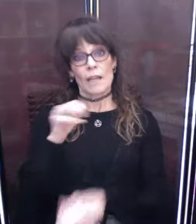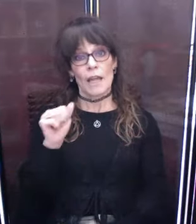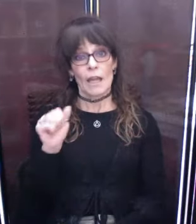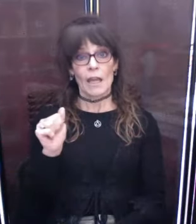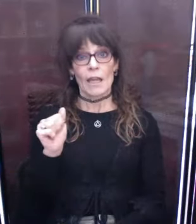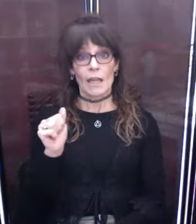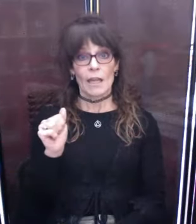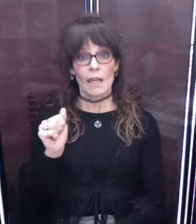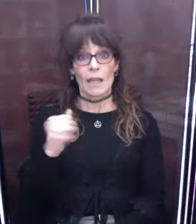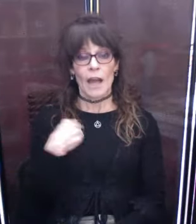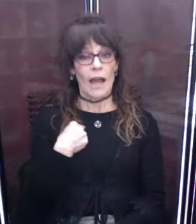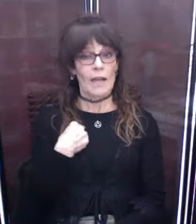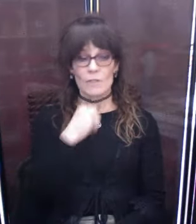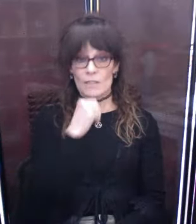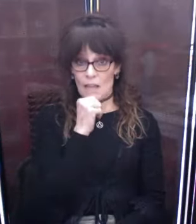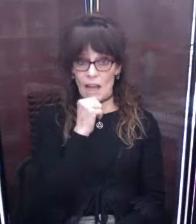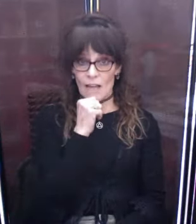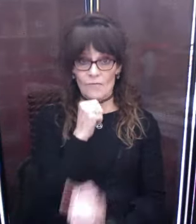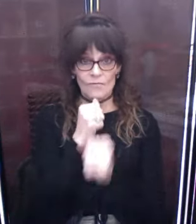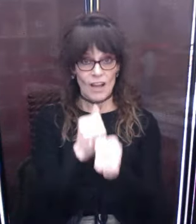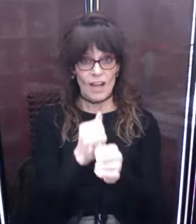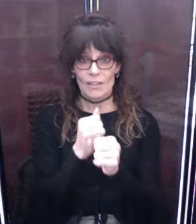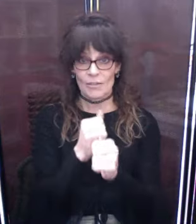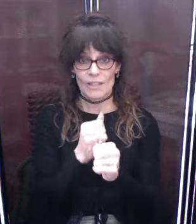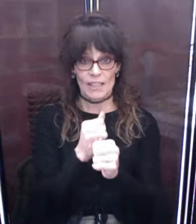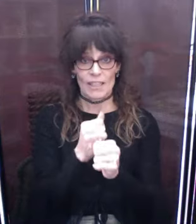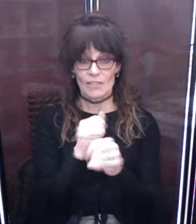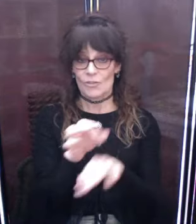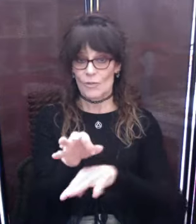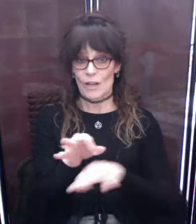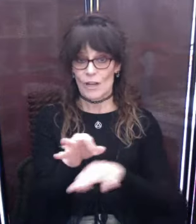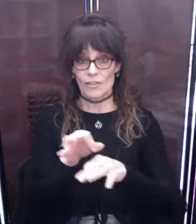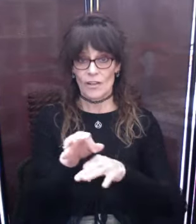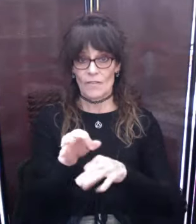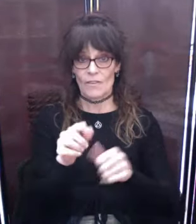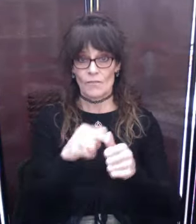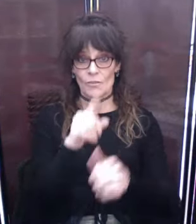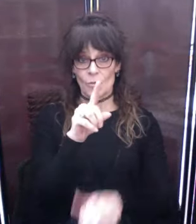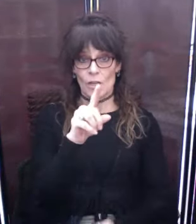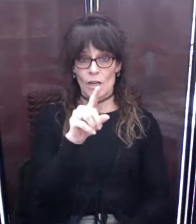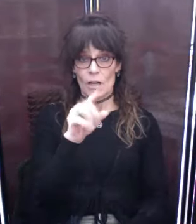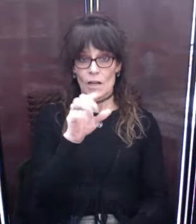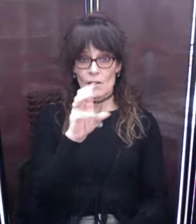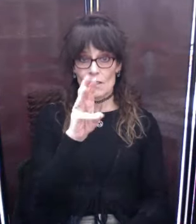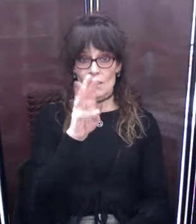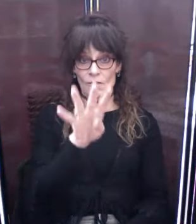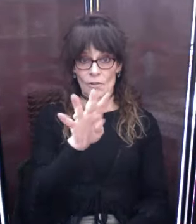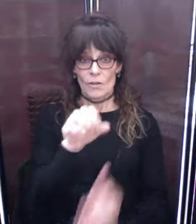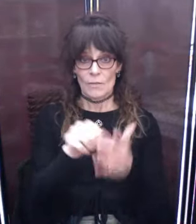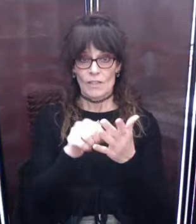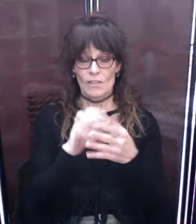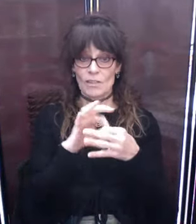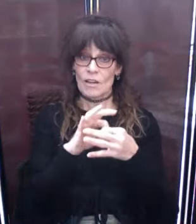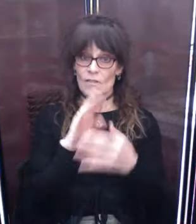I was not following the directions of the first 164 pages of the big book of Alcoholics Anonymous. And I was